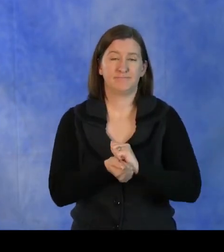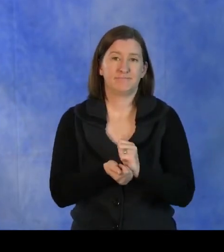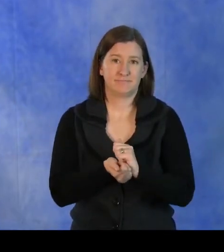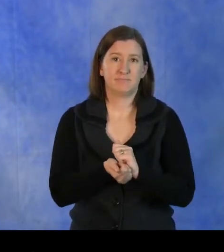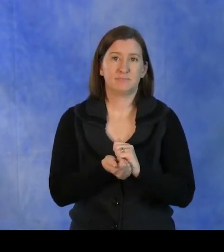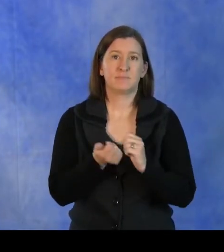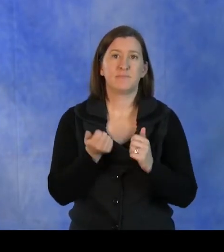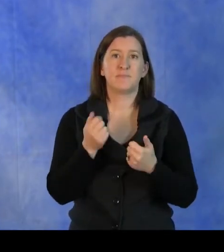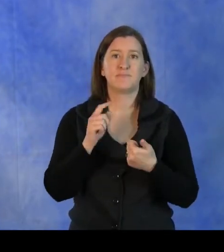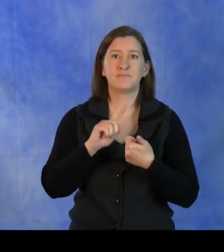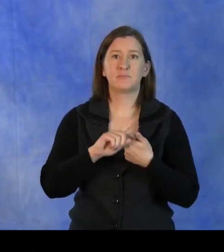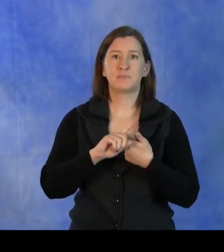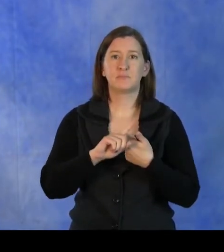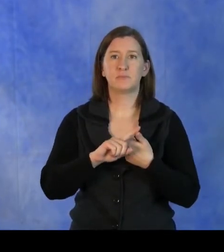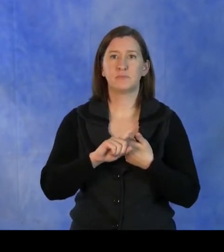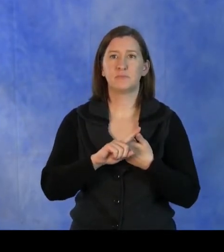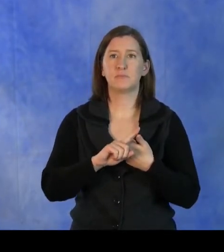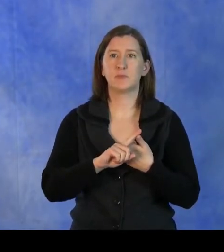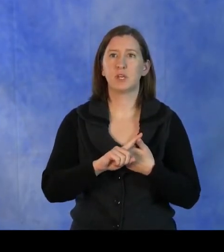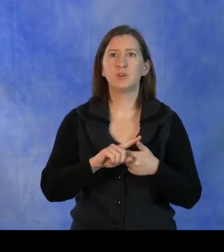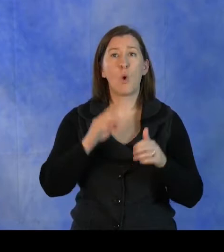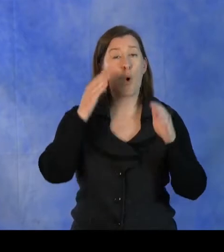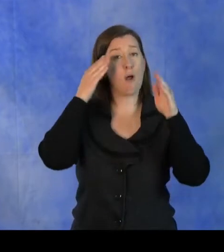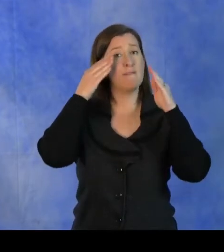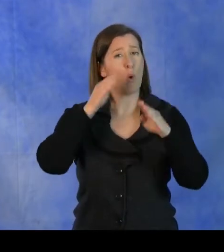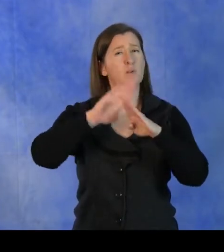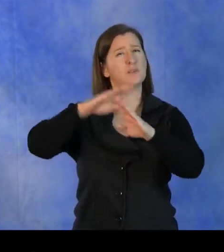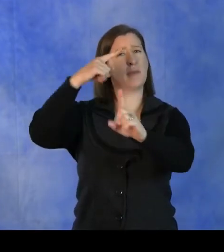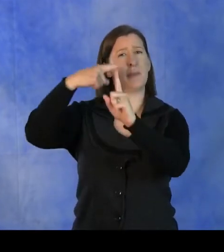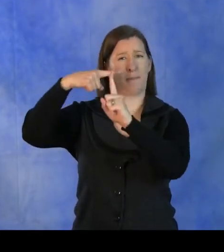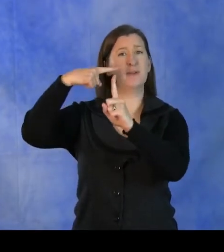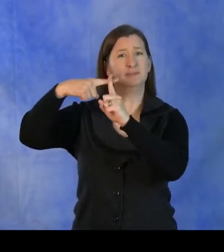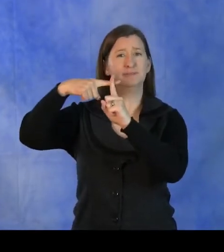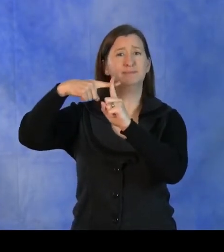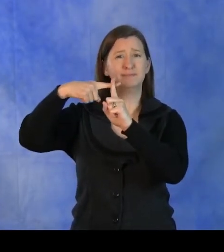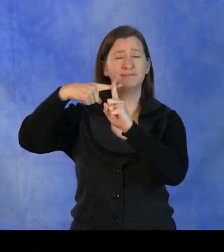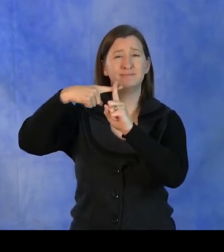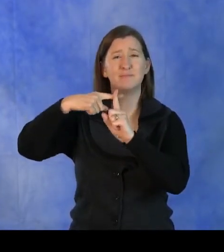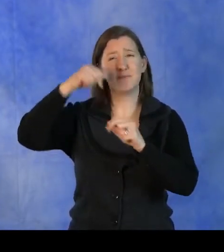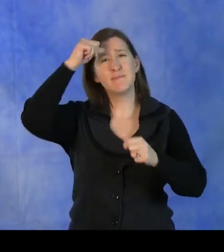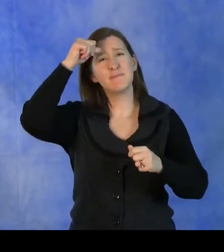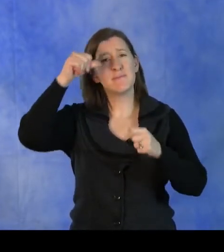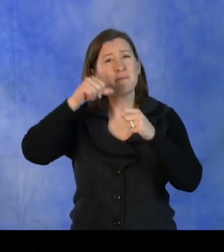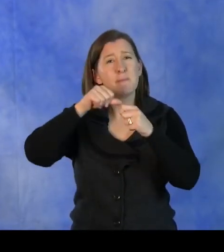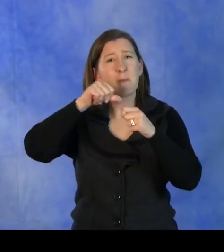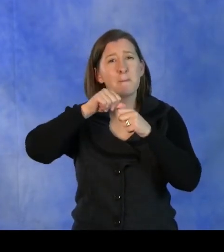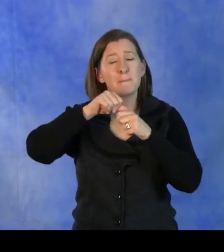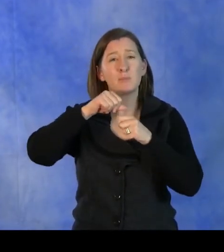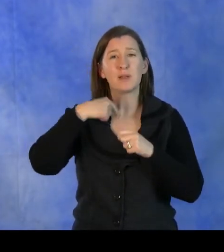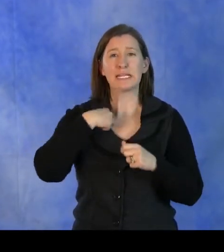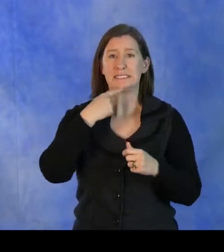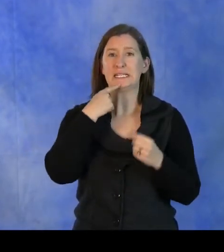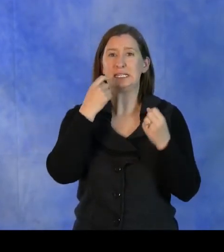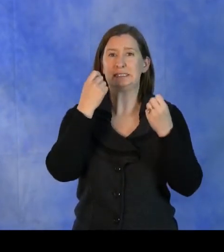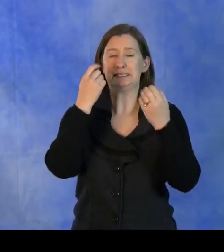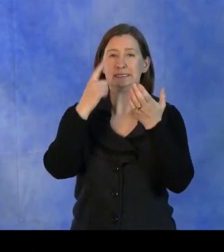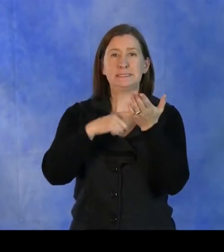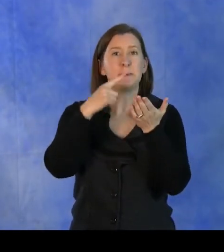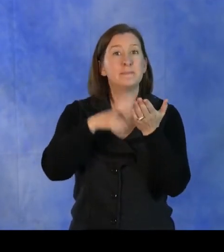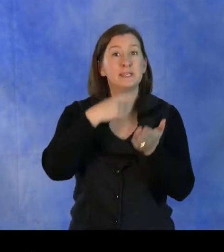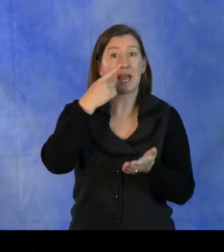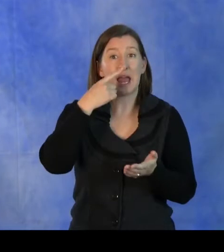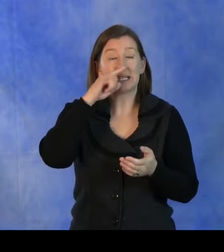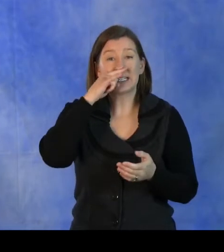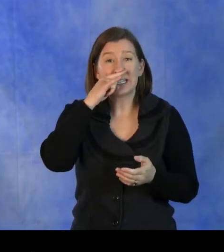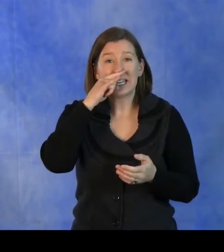Some of you were wondering about accommodations. So we're focused on the positive, and